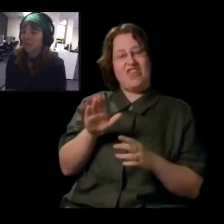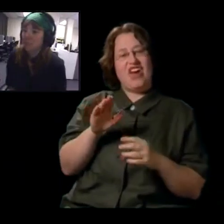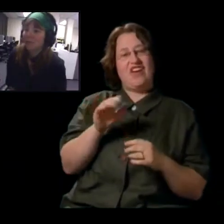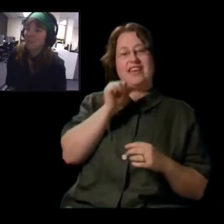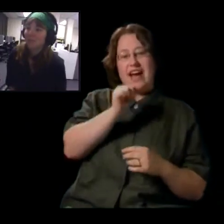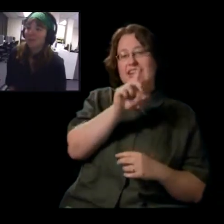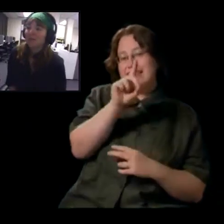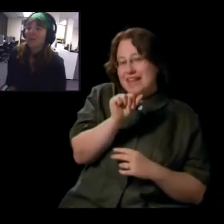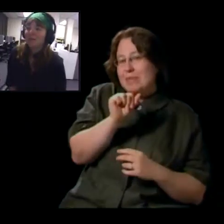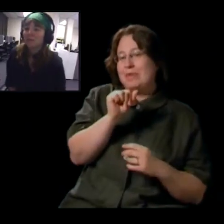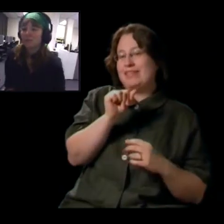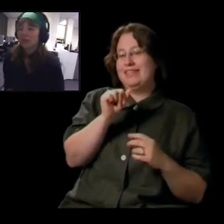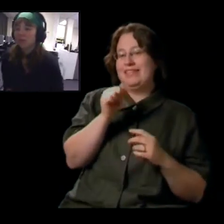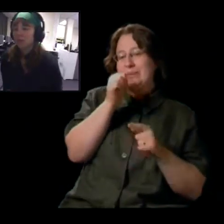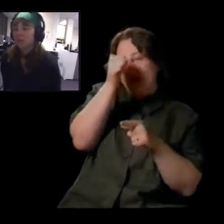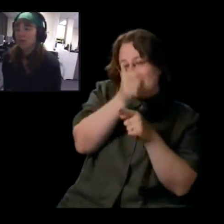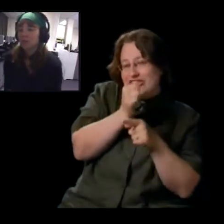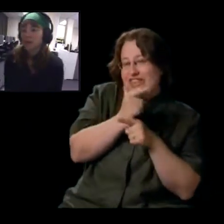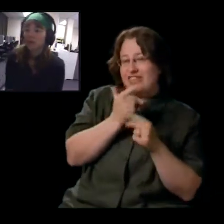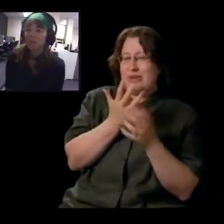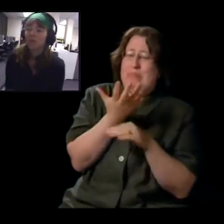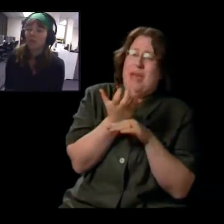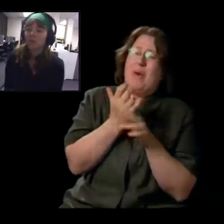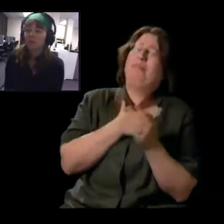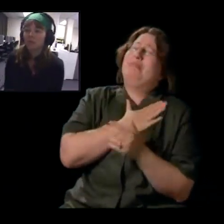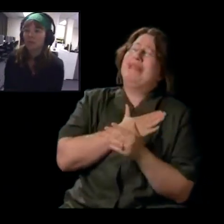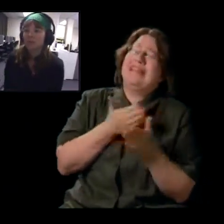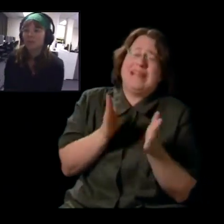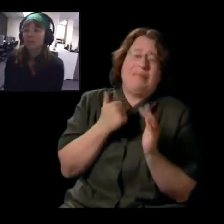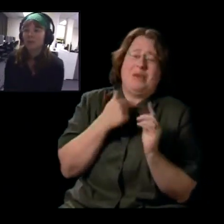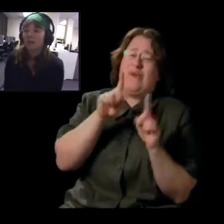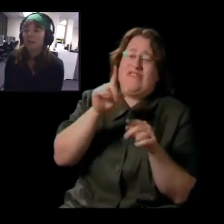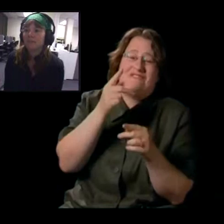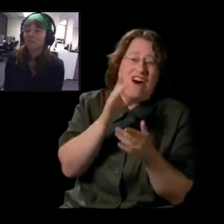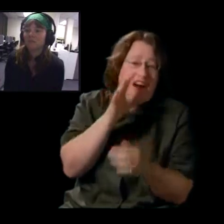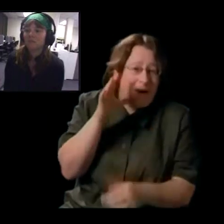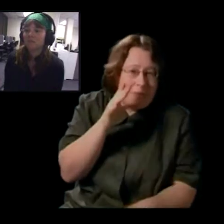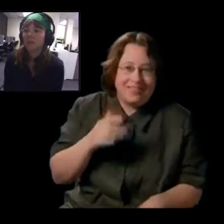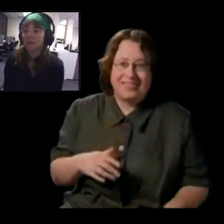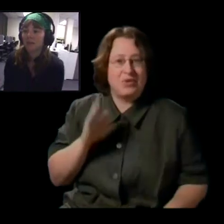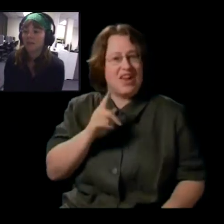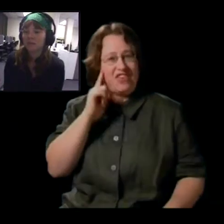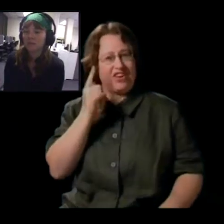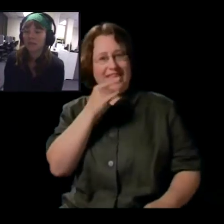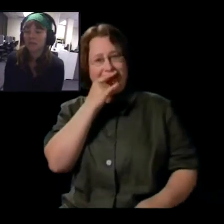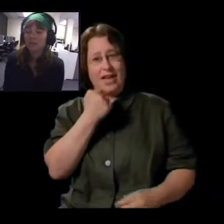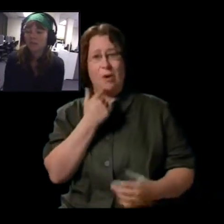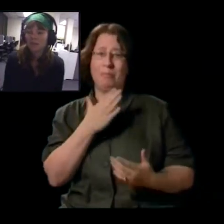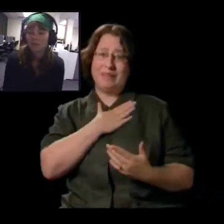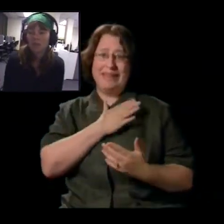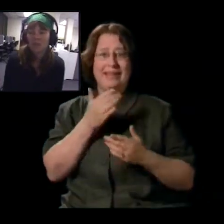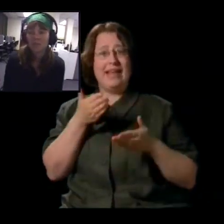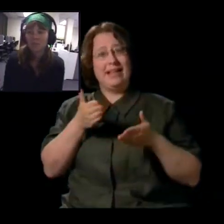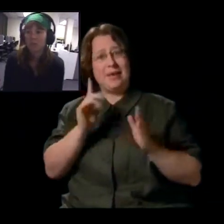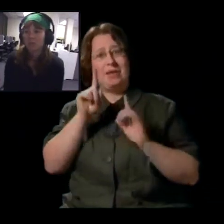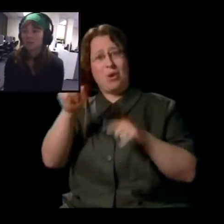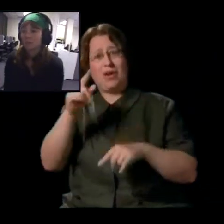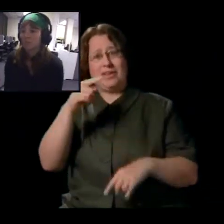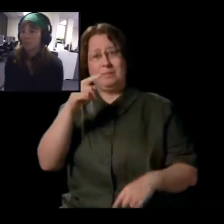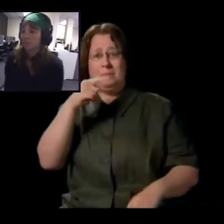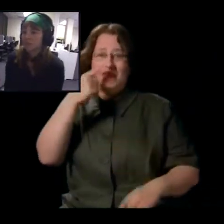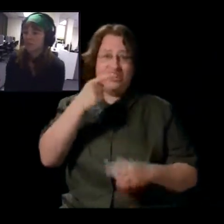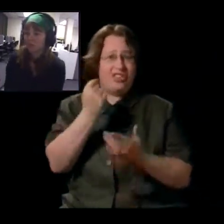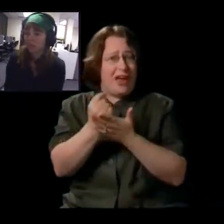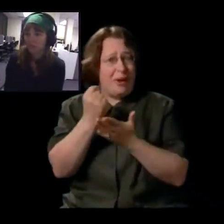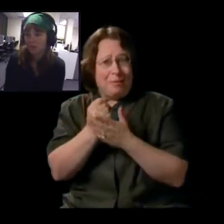a funny point, but some kids who go there, their siblings beg to go to that place with their